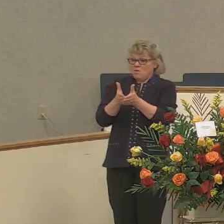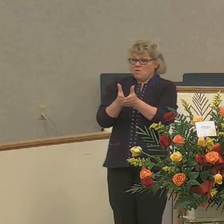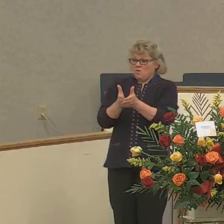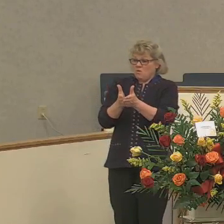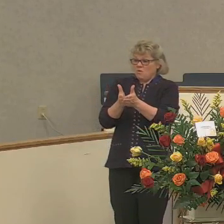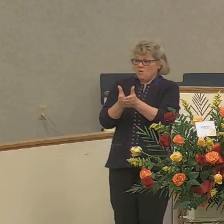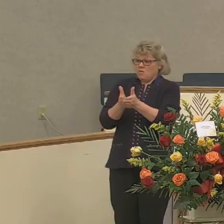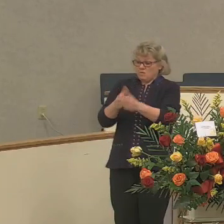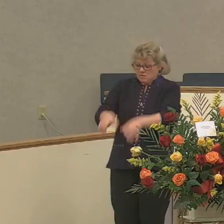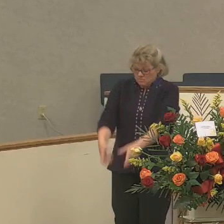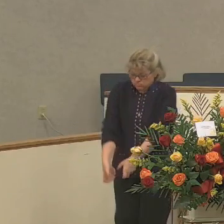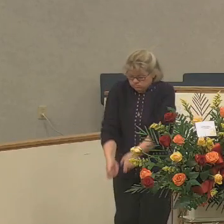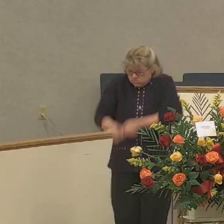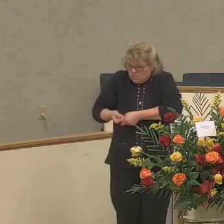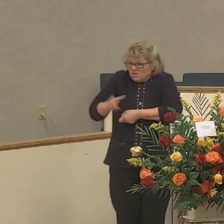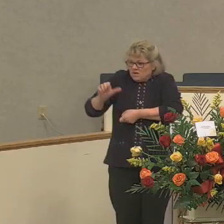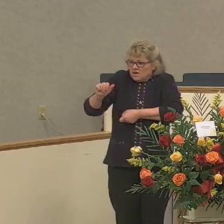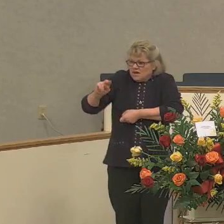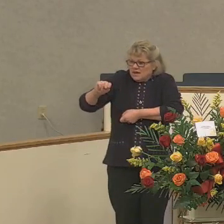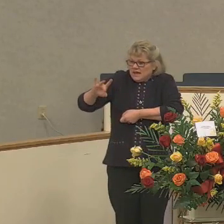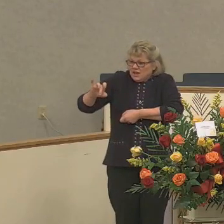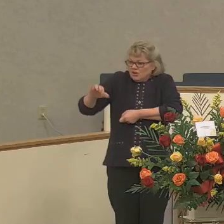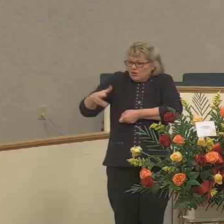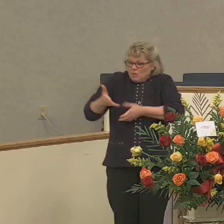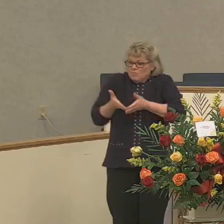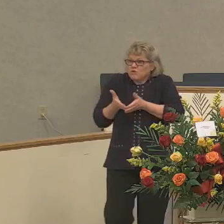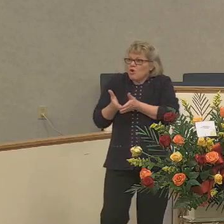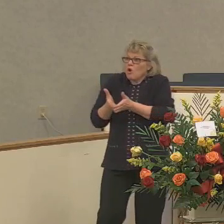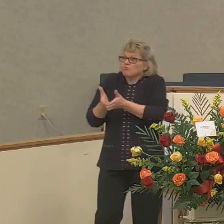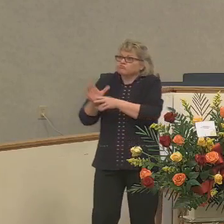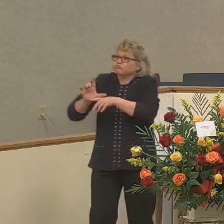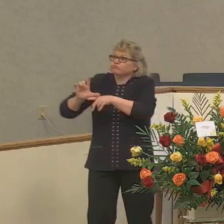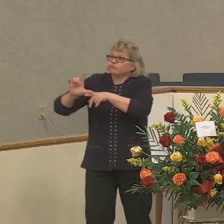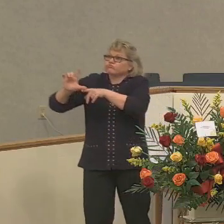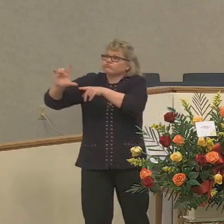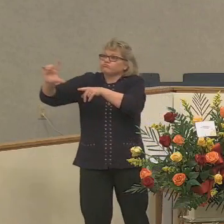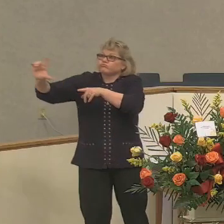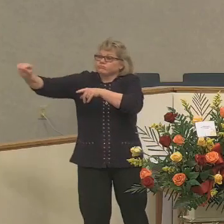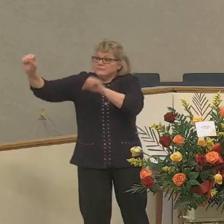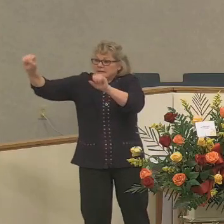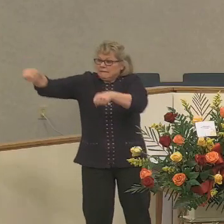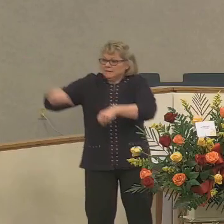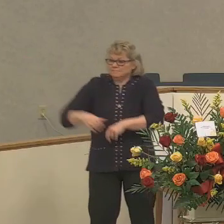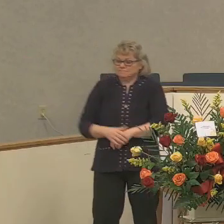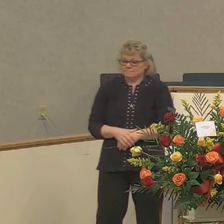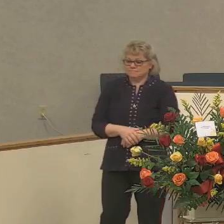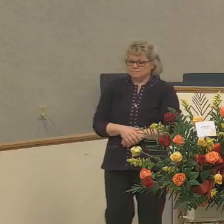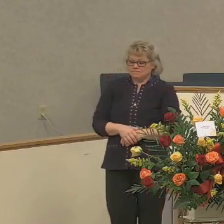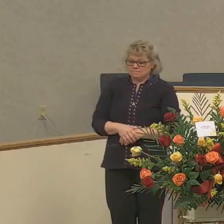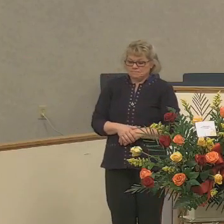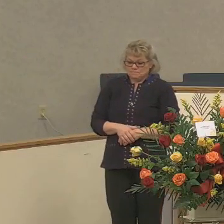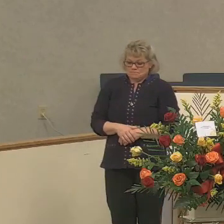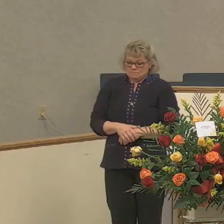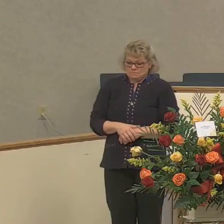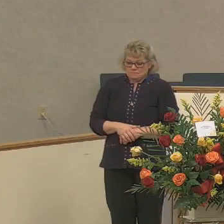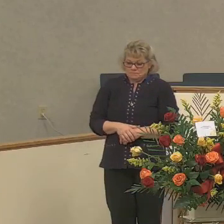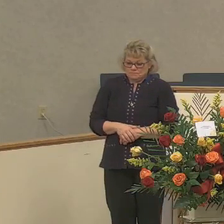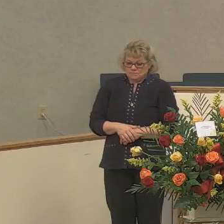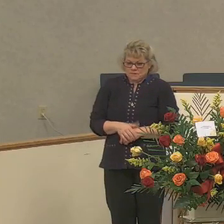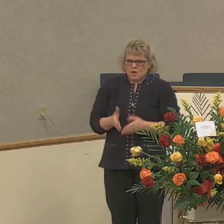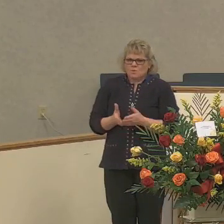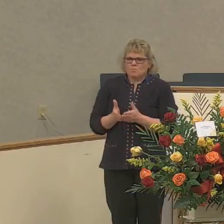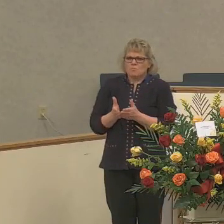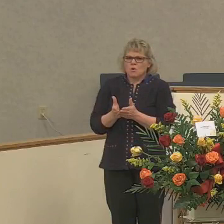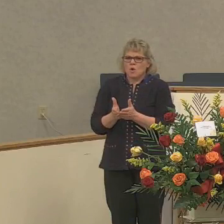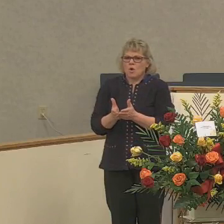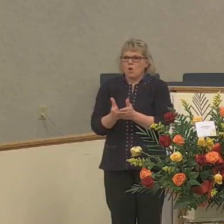up the anchor so that the ship can depart. And what was that ship going to